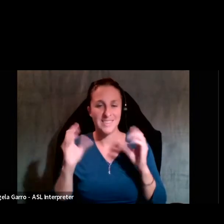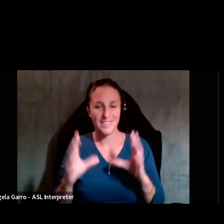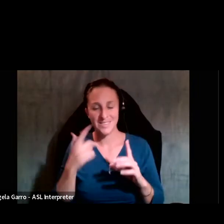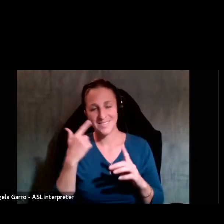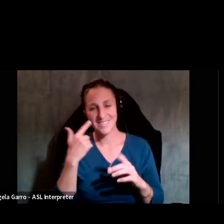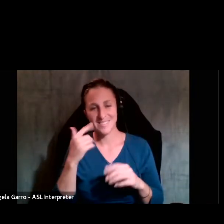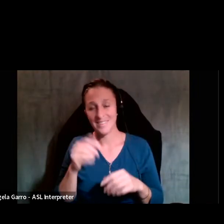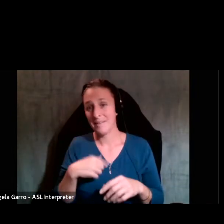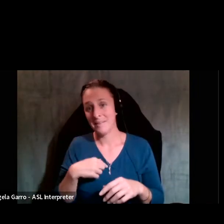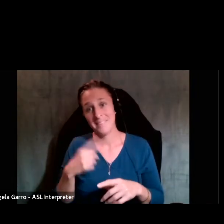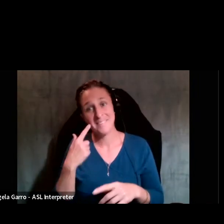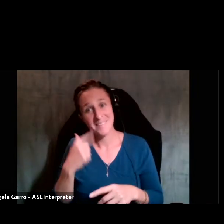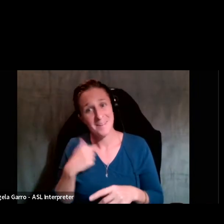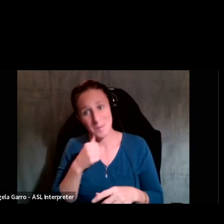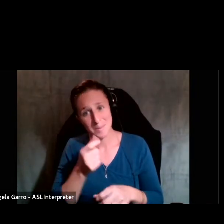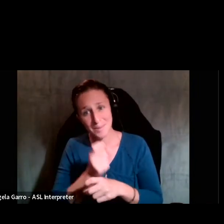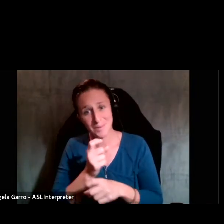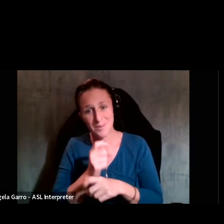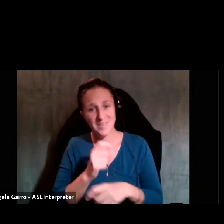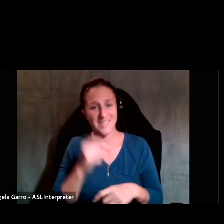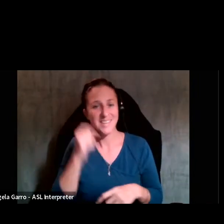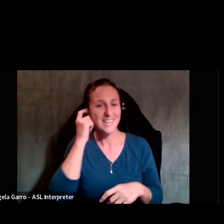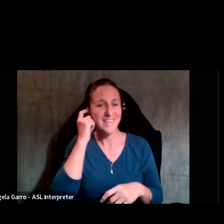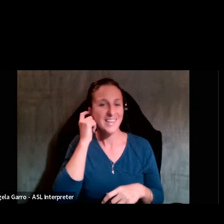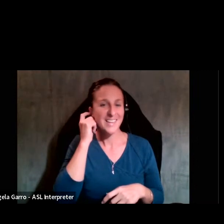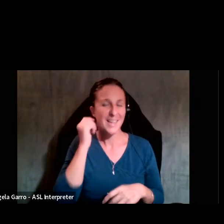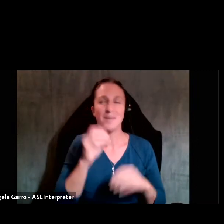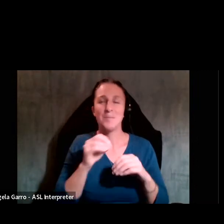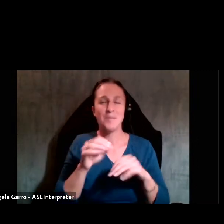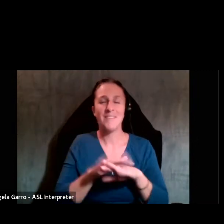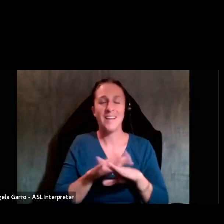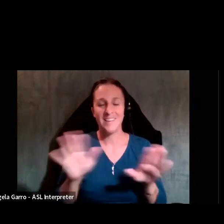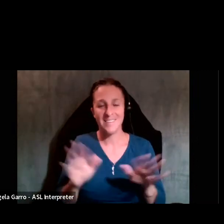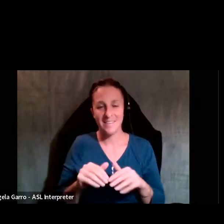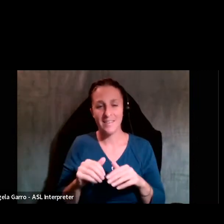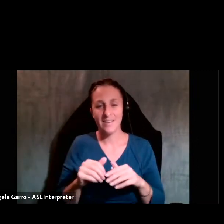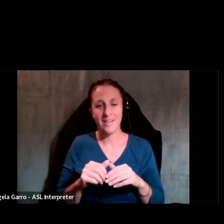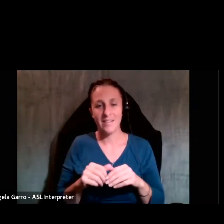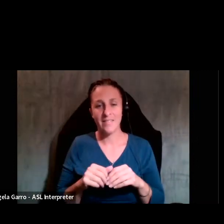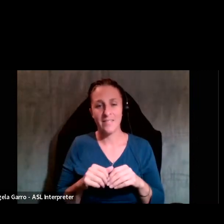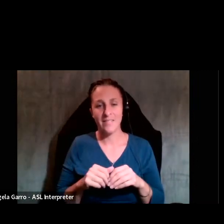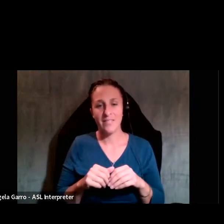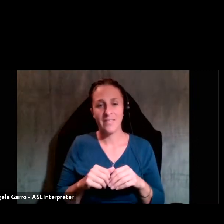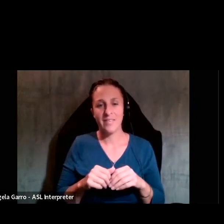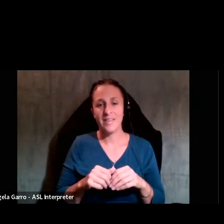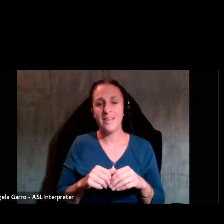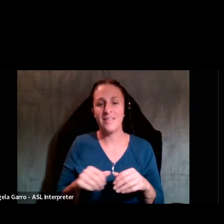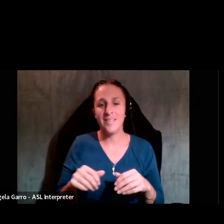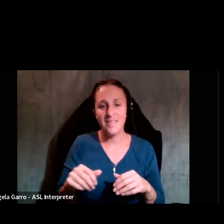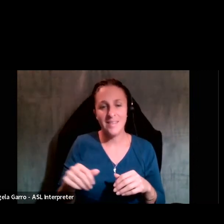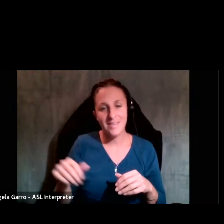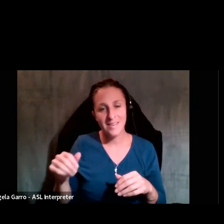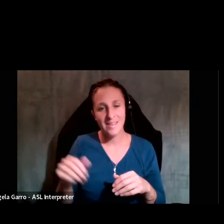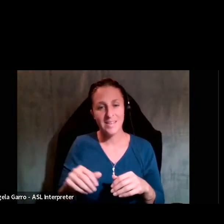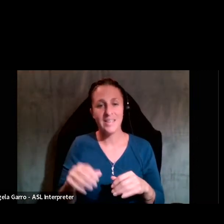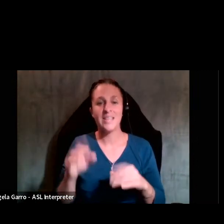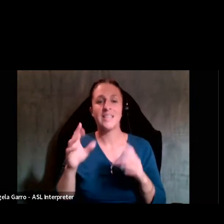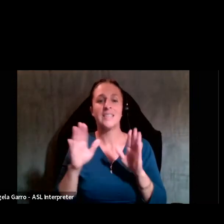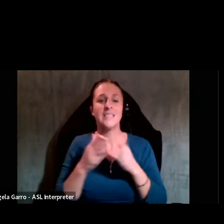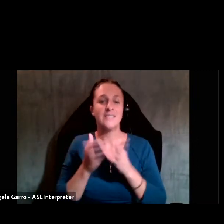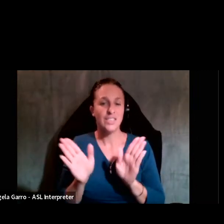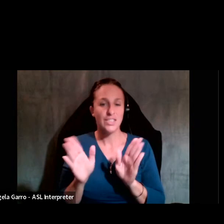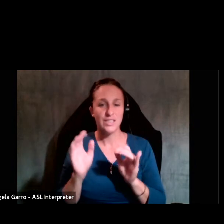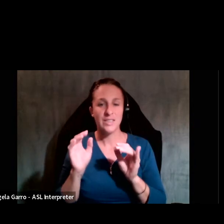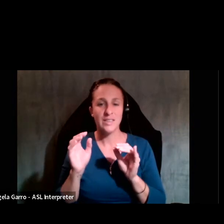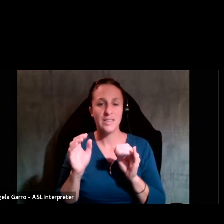I'm not joking. All right, moving on. Division of Student Services, none. Division of Instructional Services, Dr.